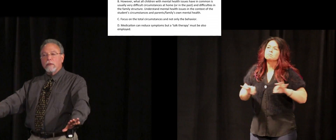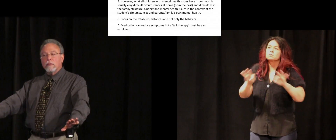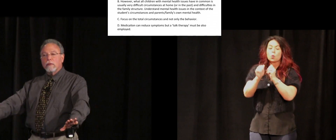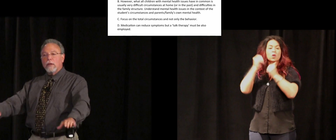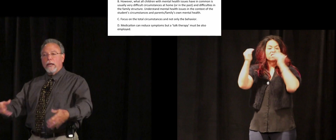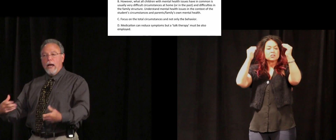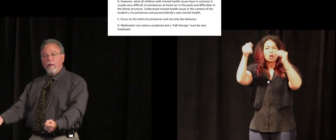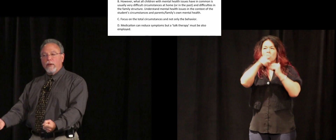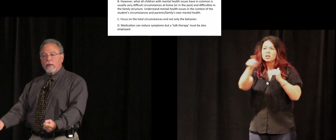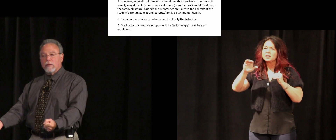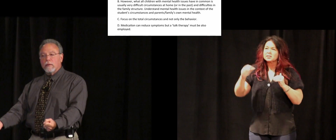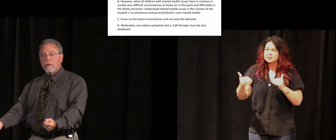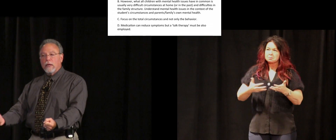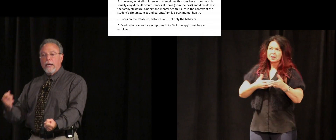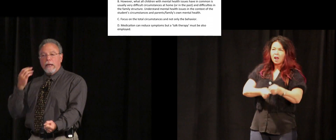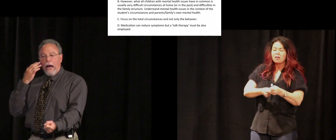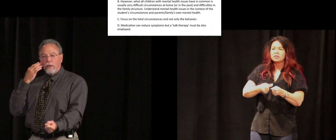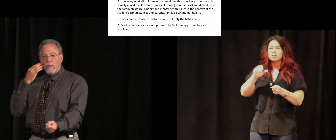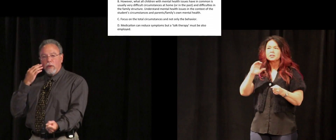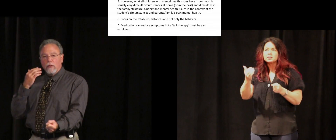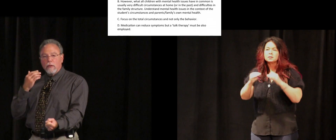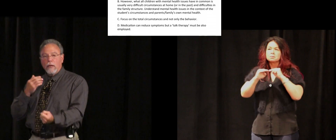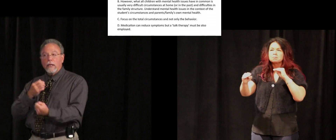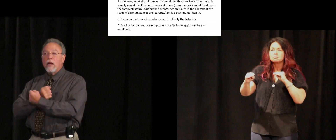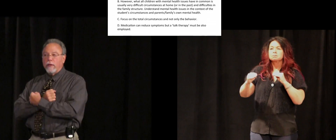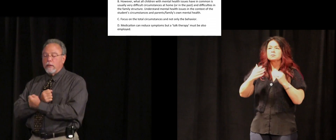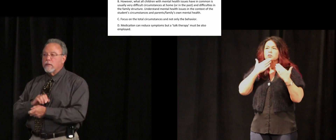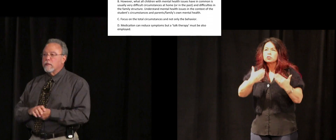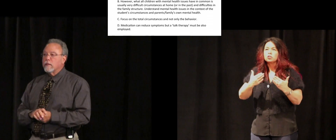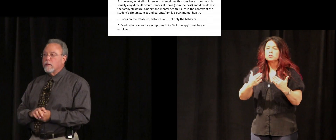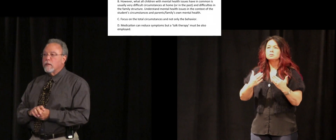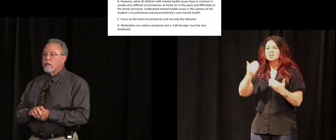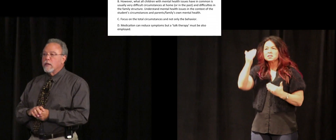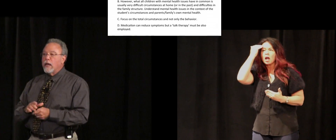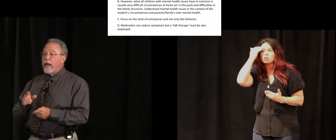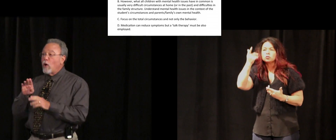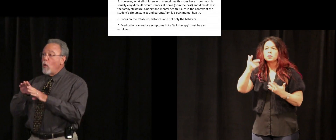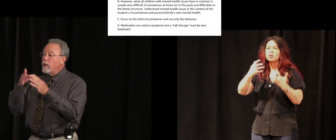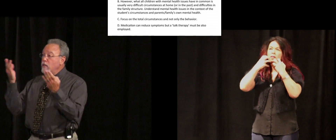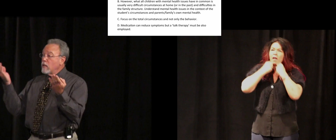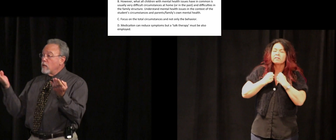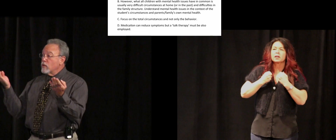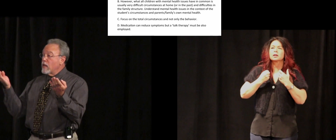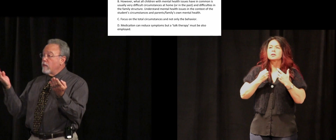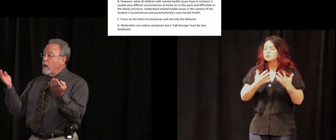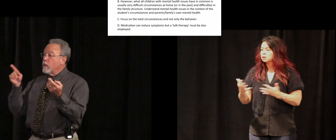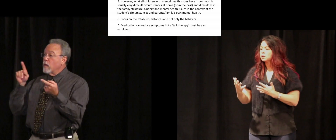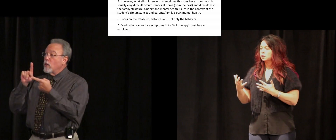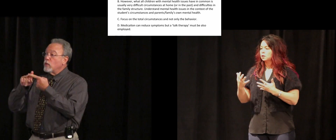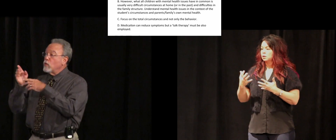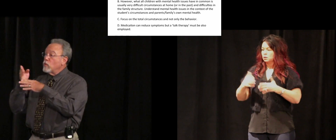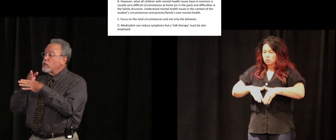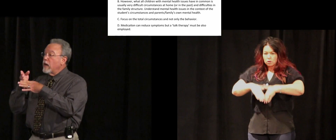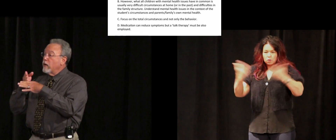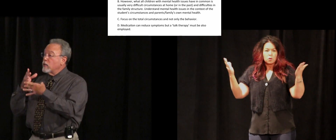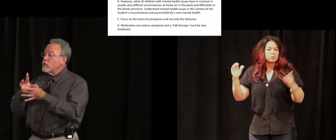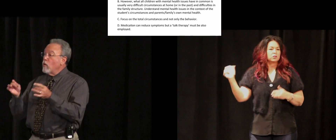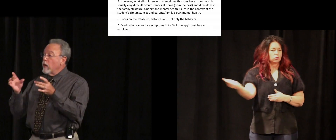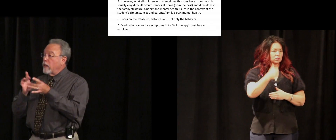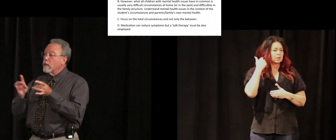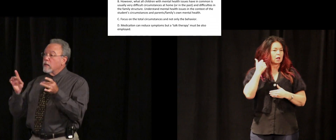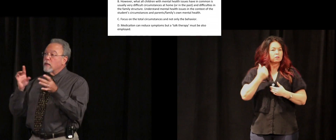It took me a long time to figure out, Mom, not quite right. She did it for good intentions. Those Irish were afraid of their feelings